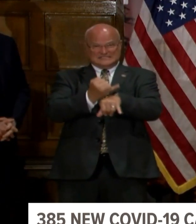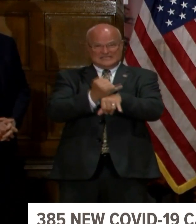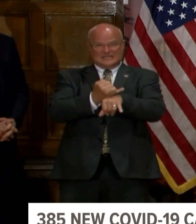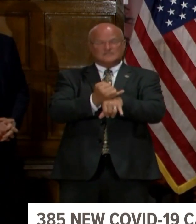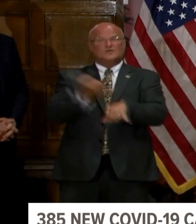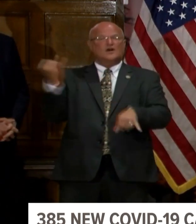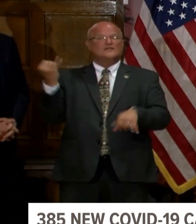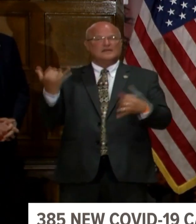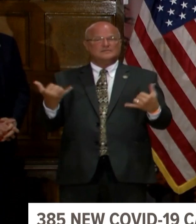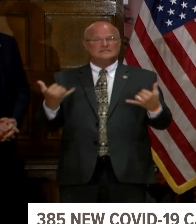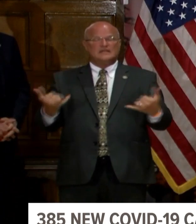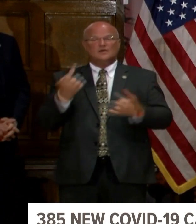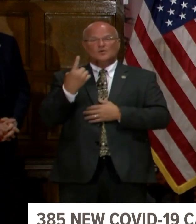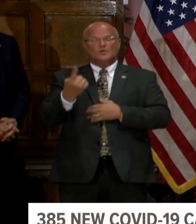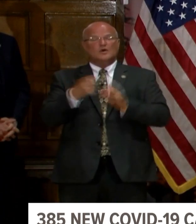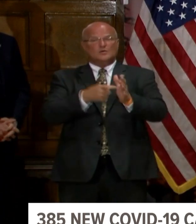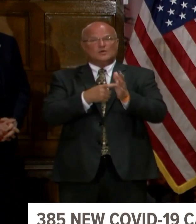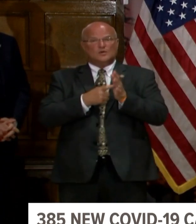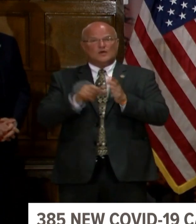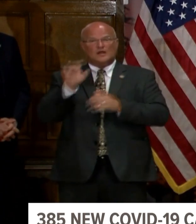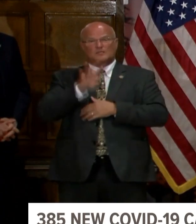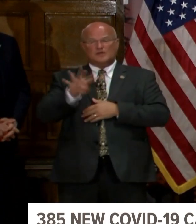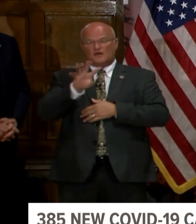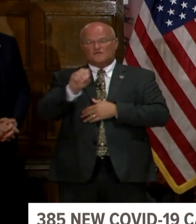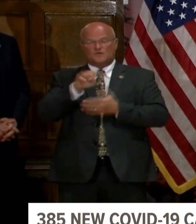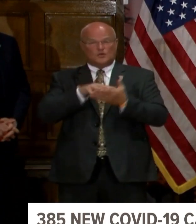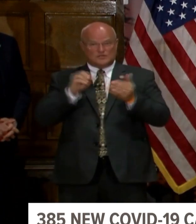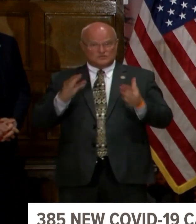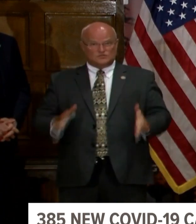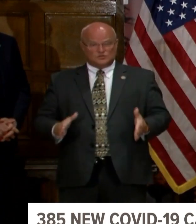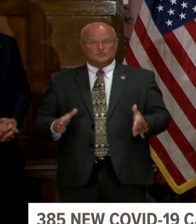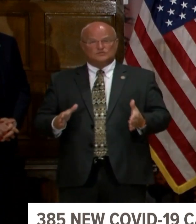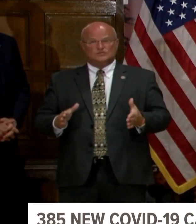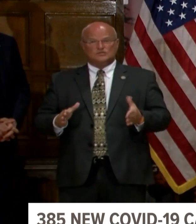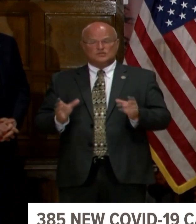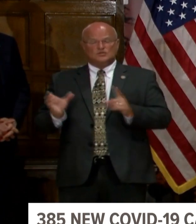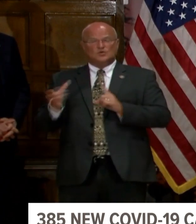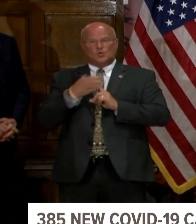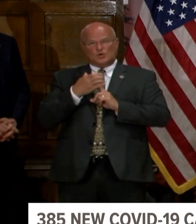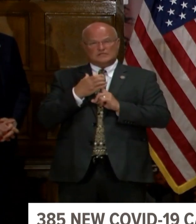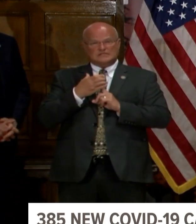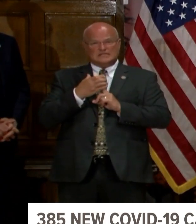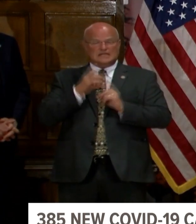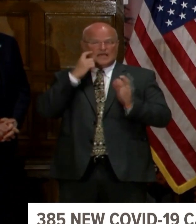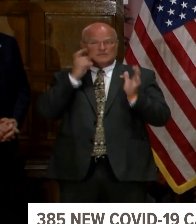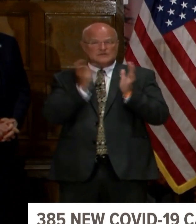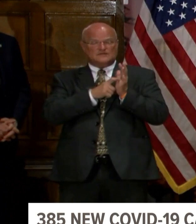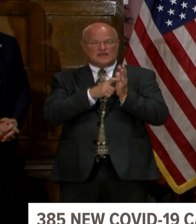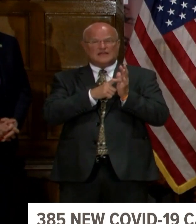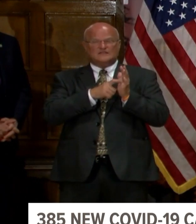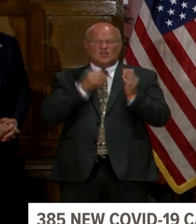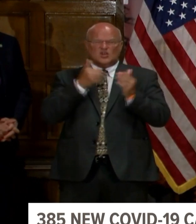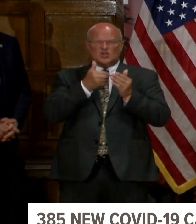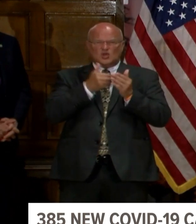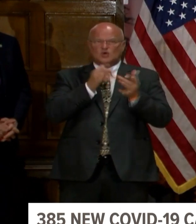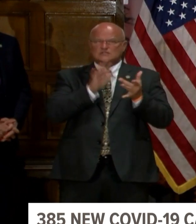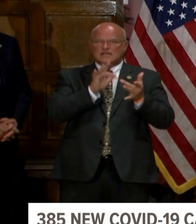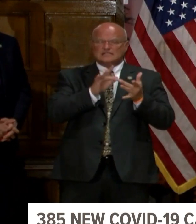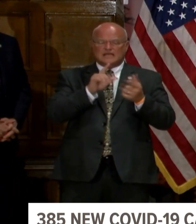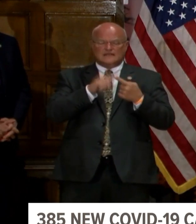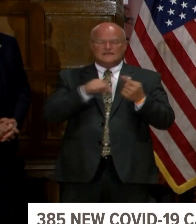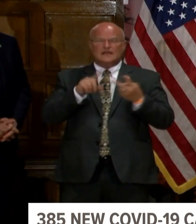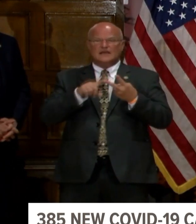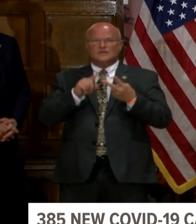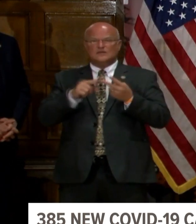instruction. One is going to require about 40 students to quarantine who have been identified as close contact, and the other